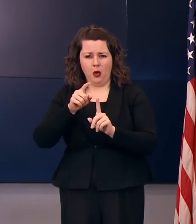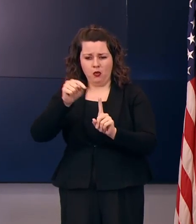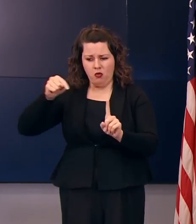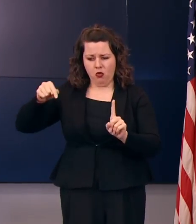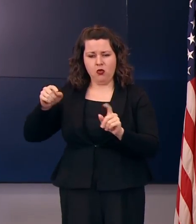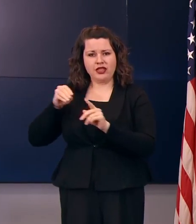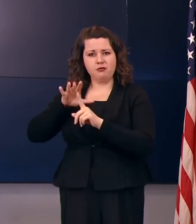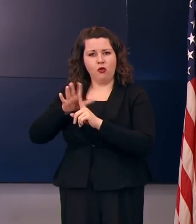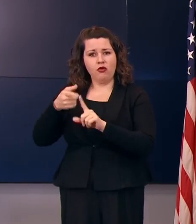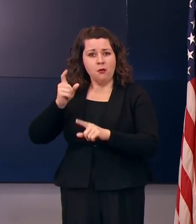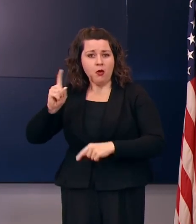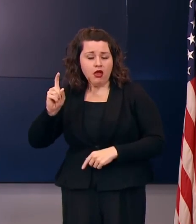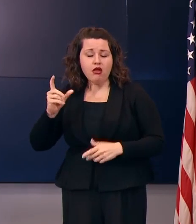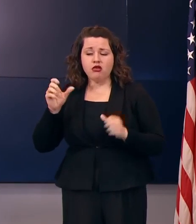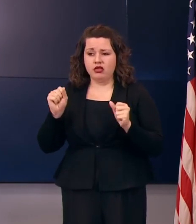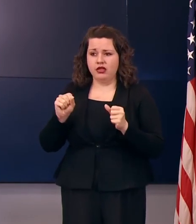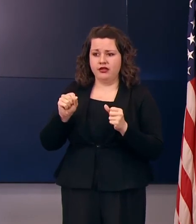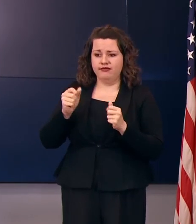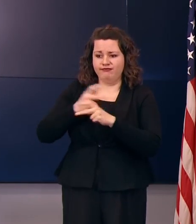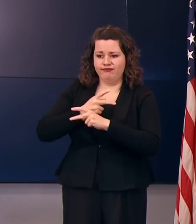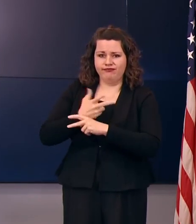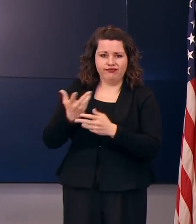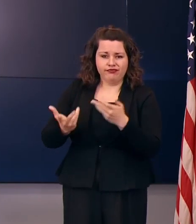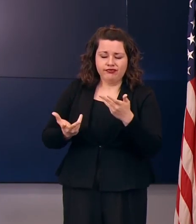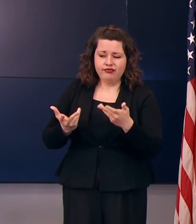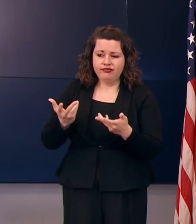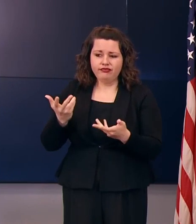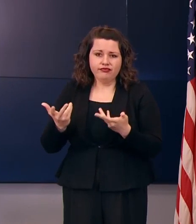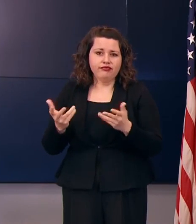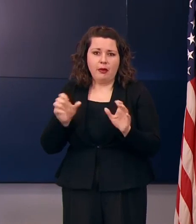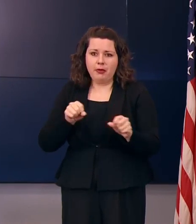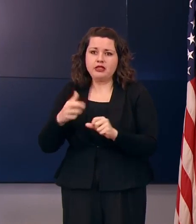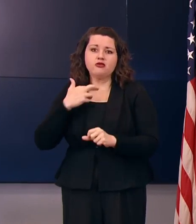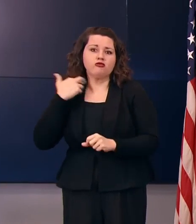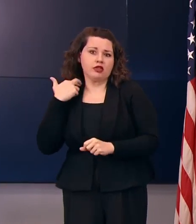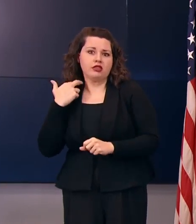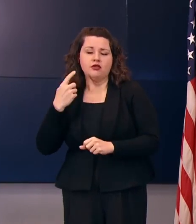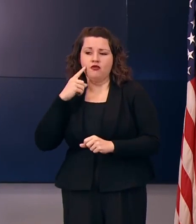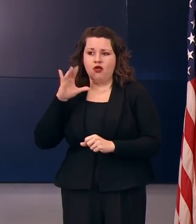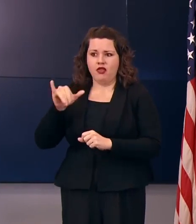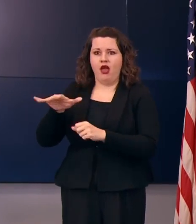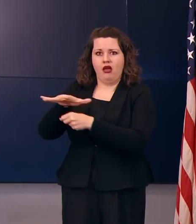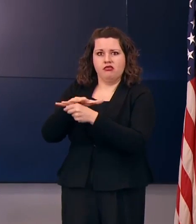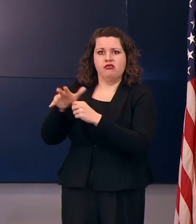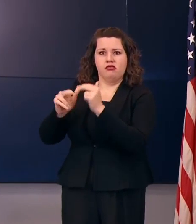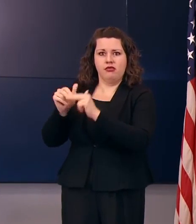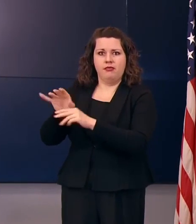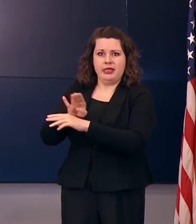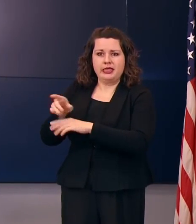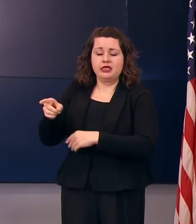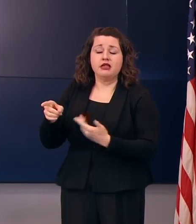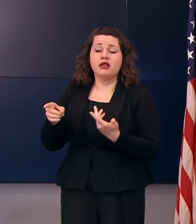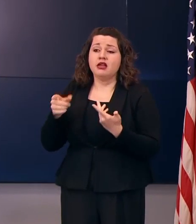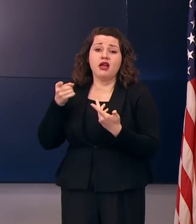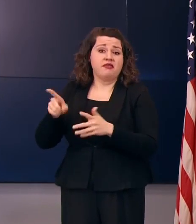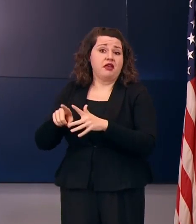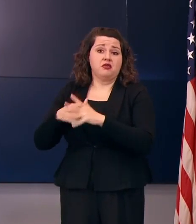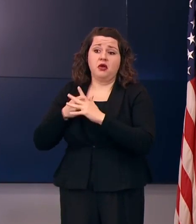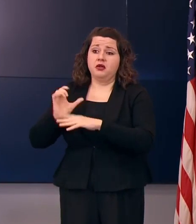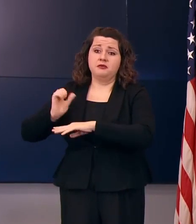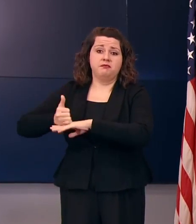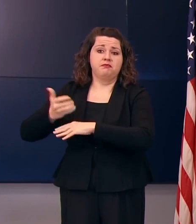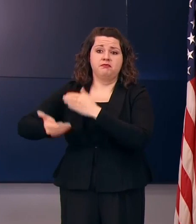start to see what the potential risk for the plant was. And, they have already started putting